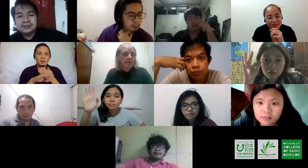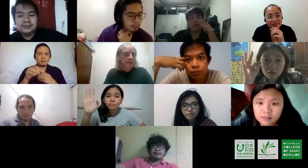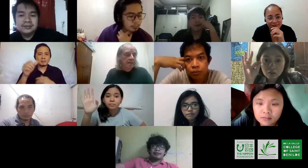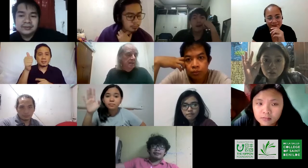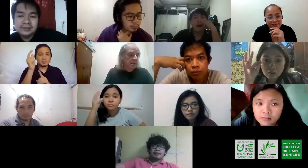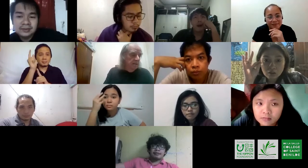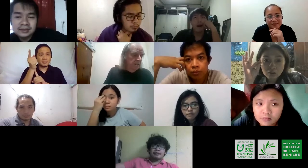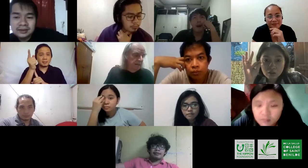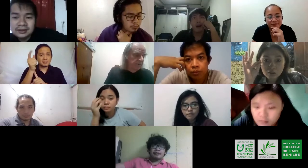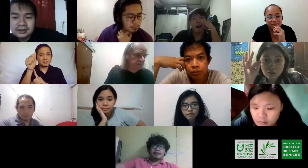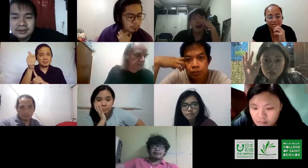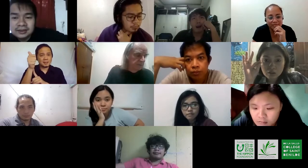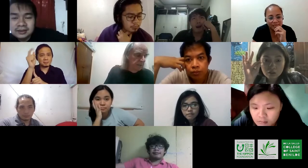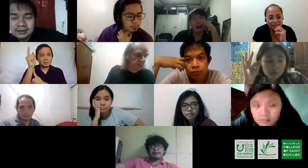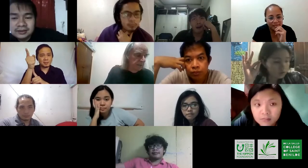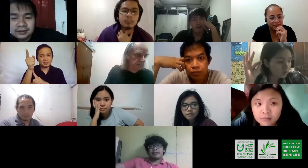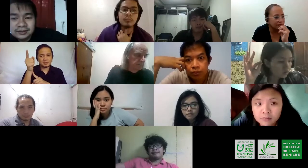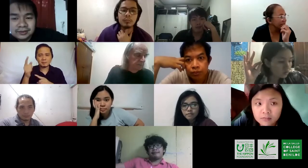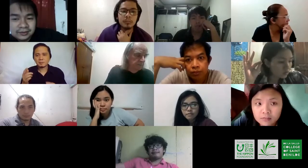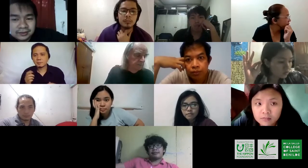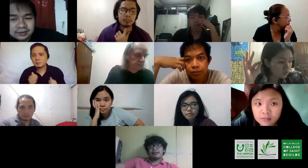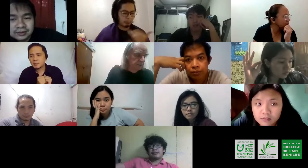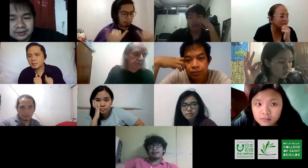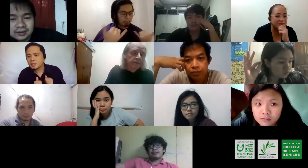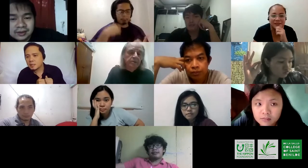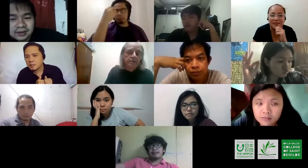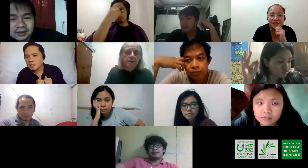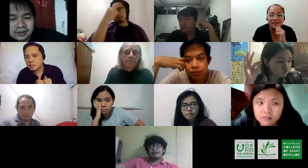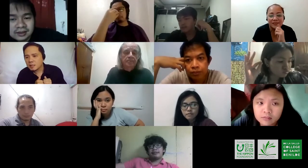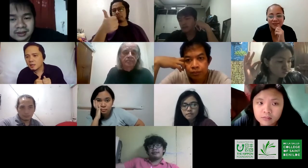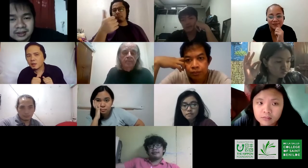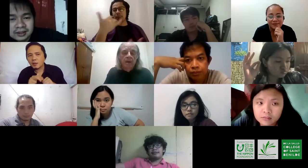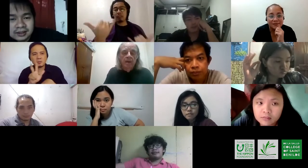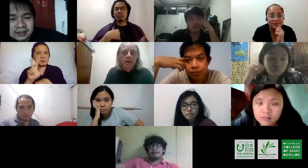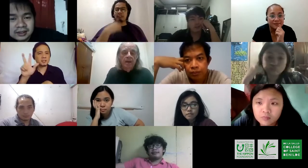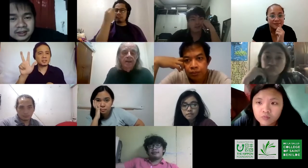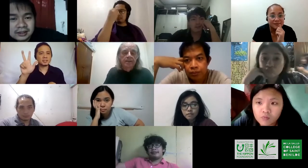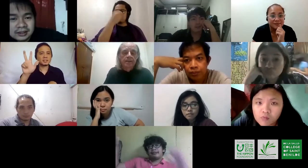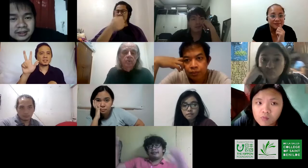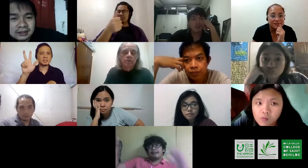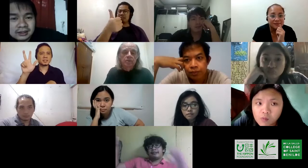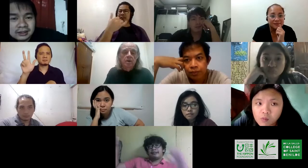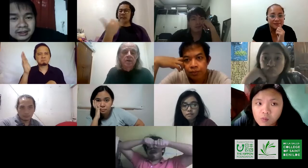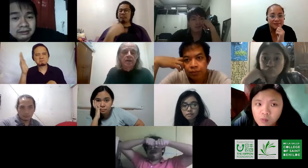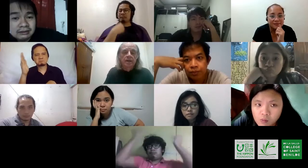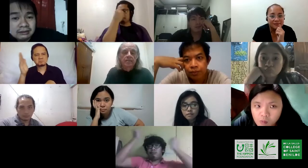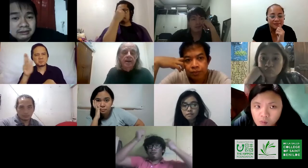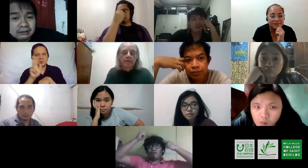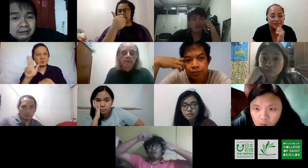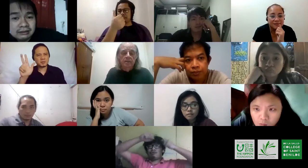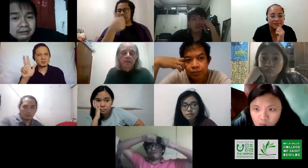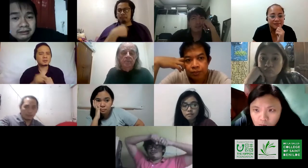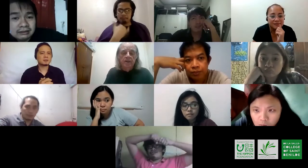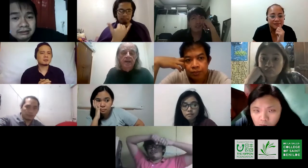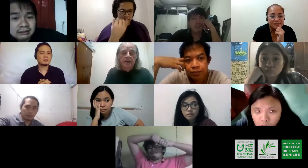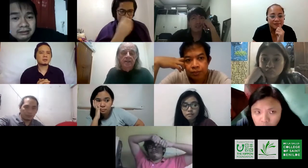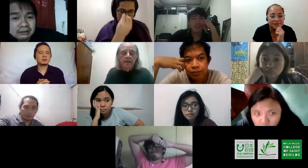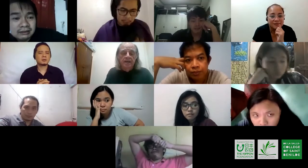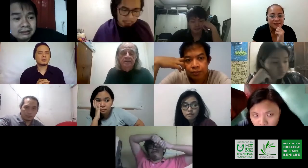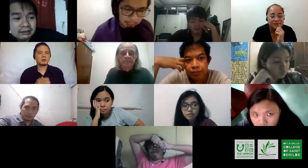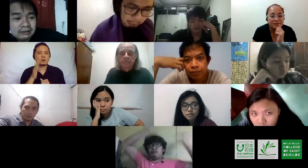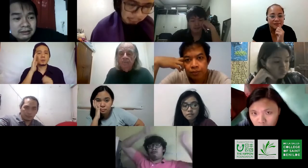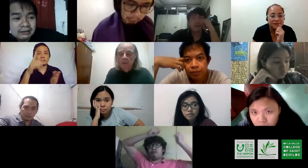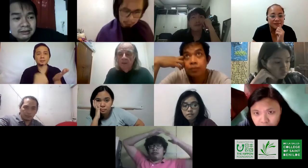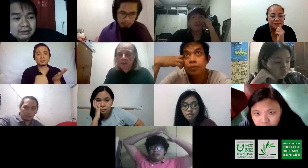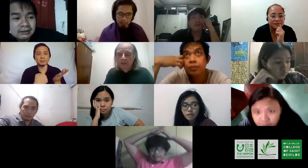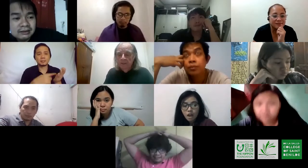minutes, a little after 3 your time. And we'll talk again about number 8 and